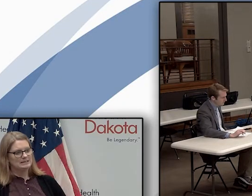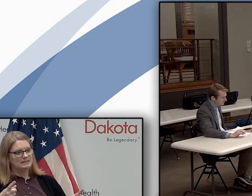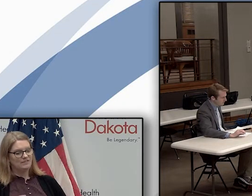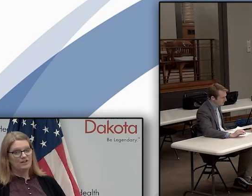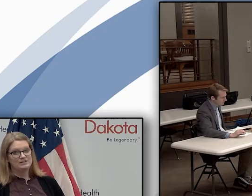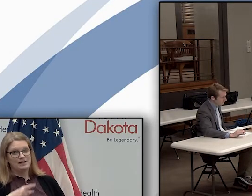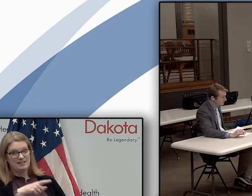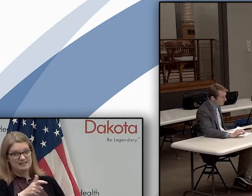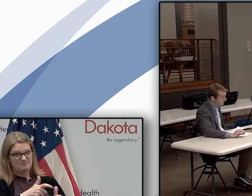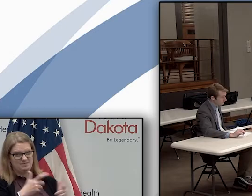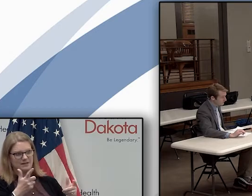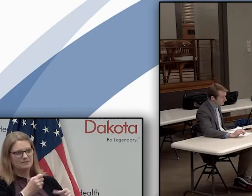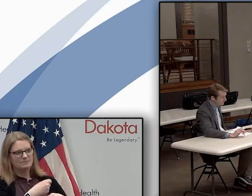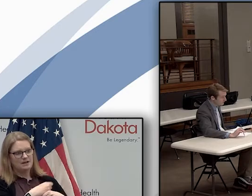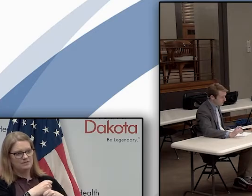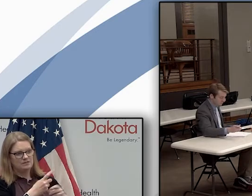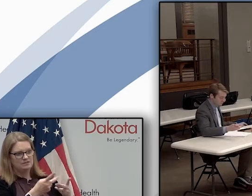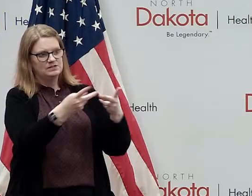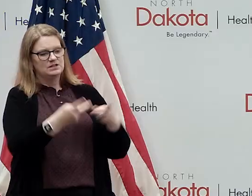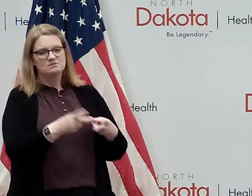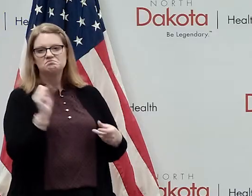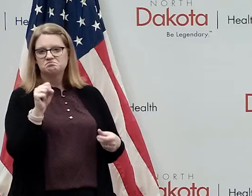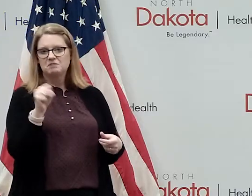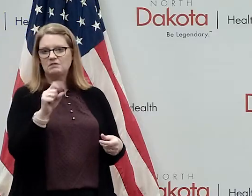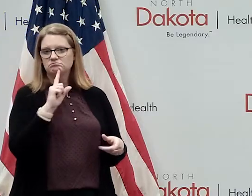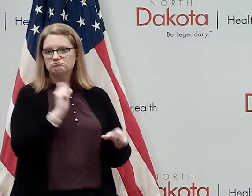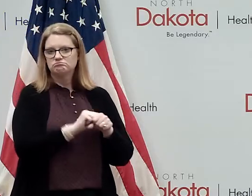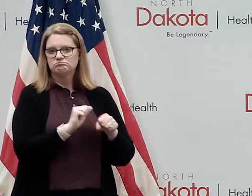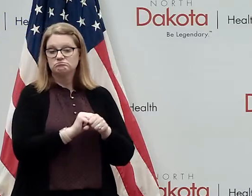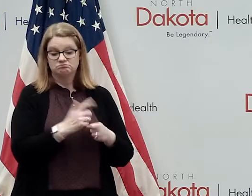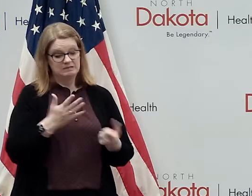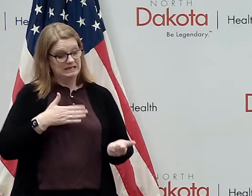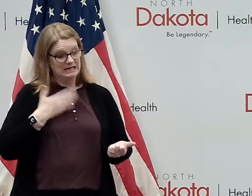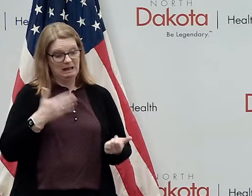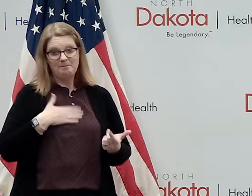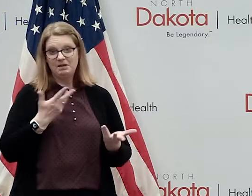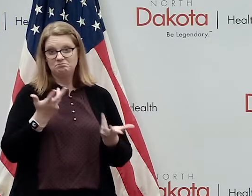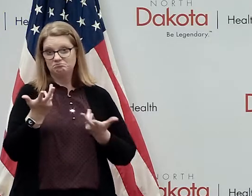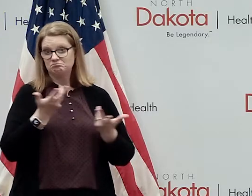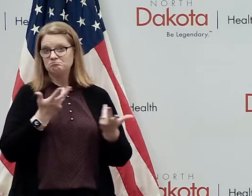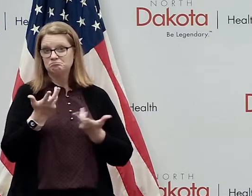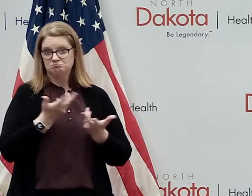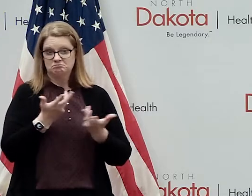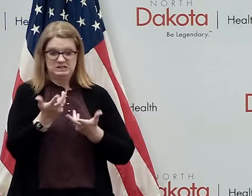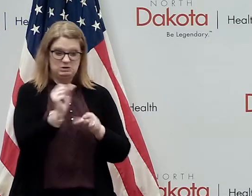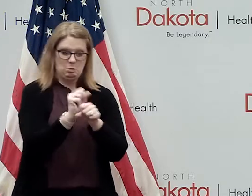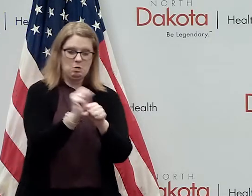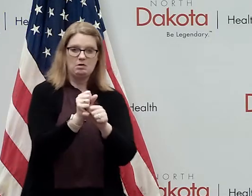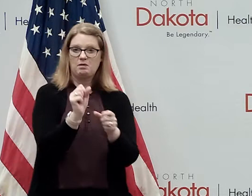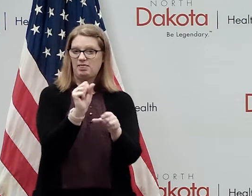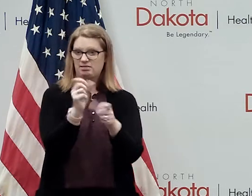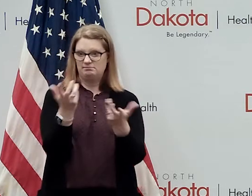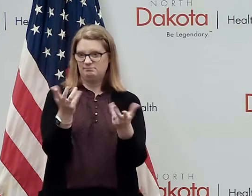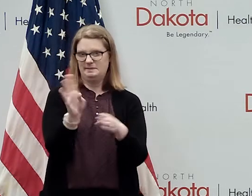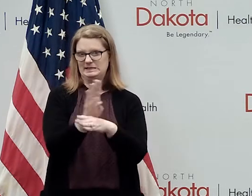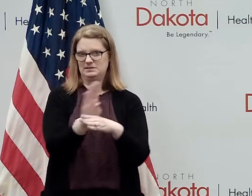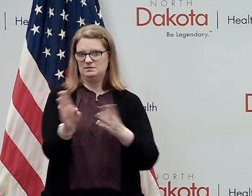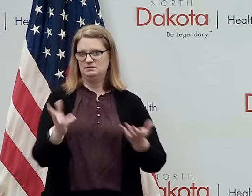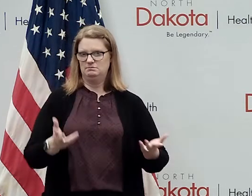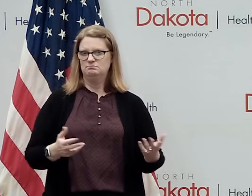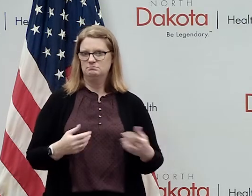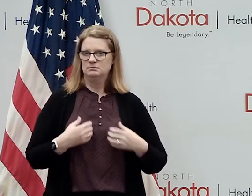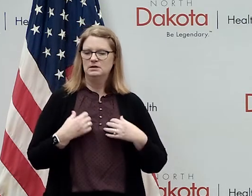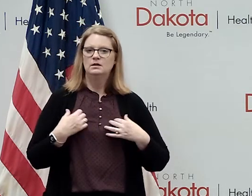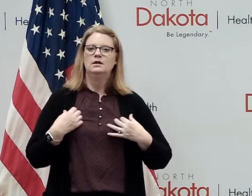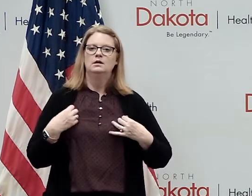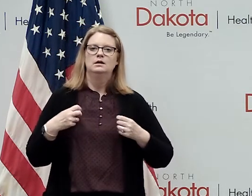large manufacturing facilities? Yeah, absolutely. Yeah, we'll be happy to work with employers about that. I mean, and again,